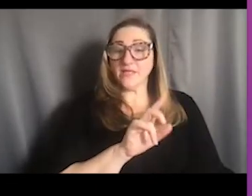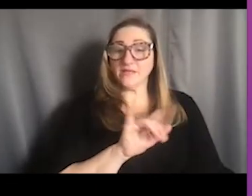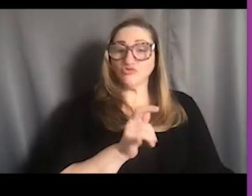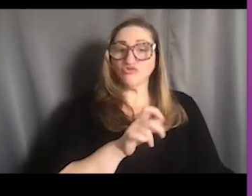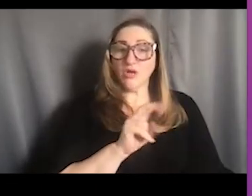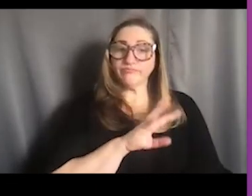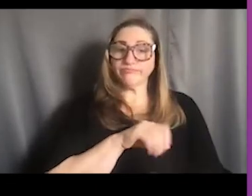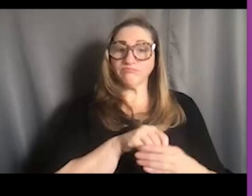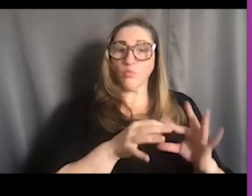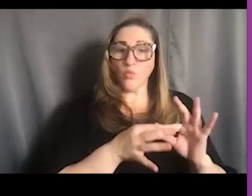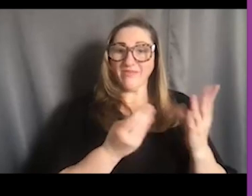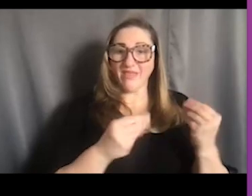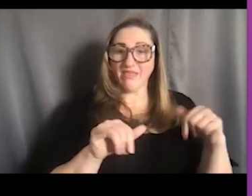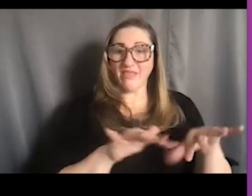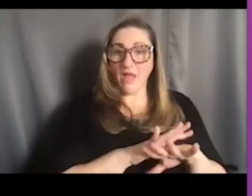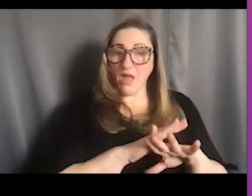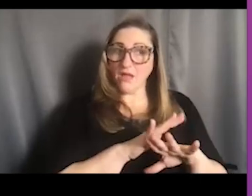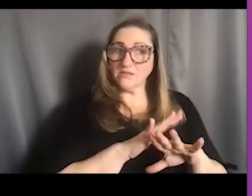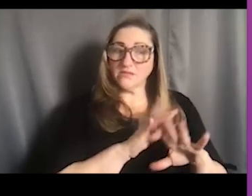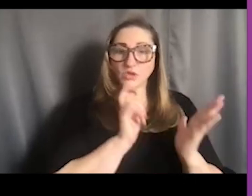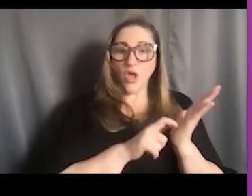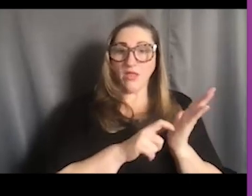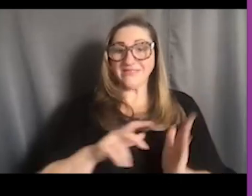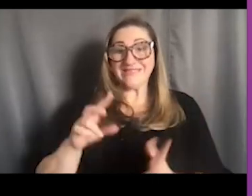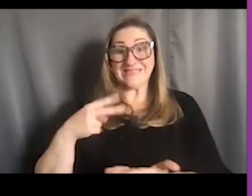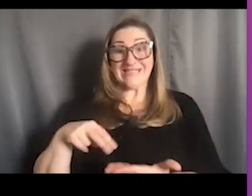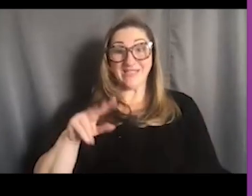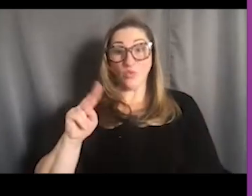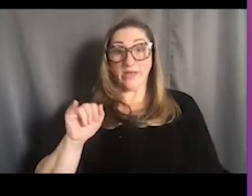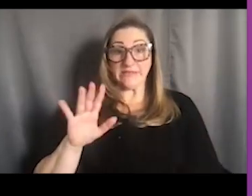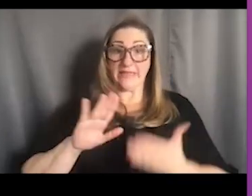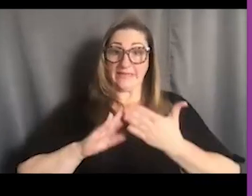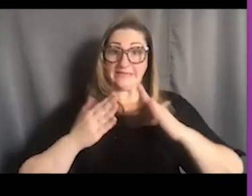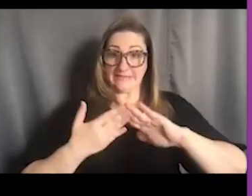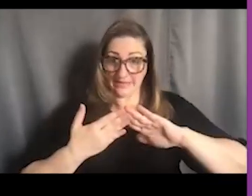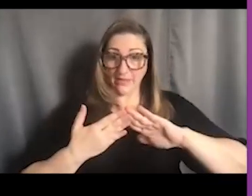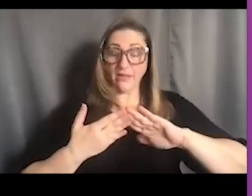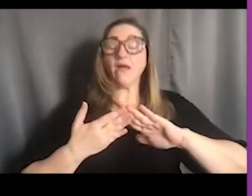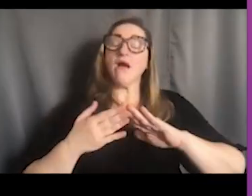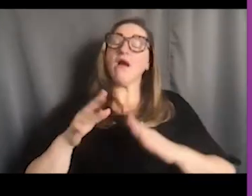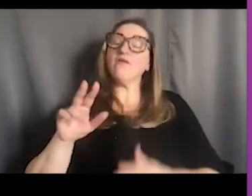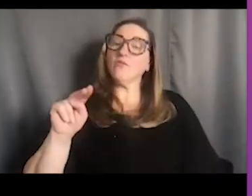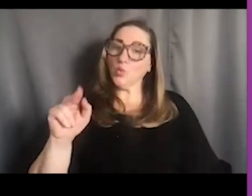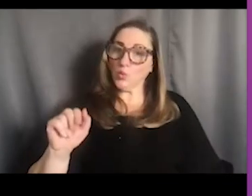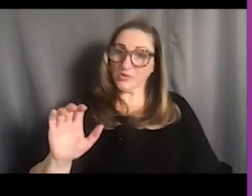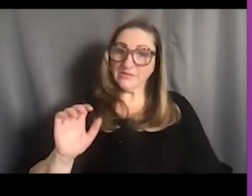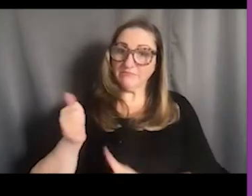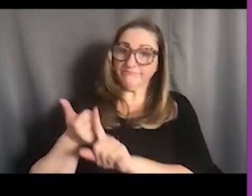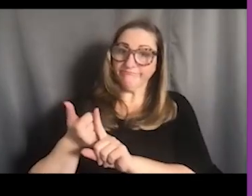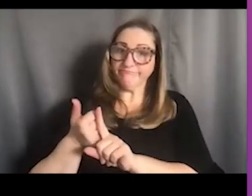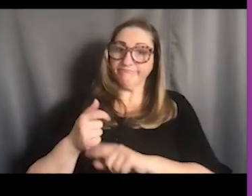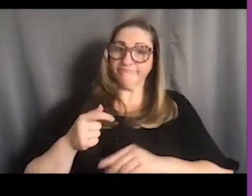Whittle. Dance.NYC would like to acknowledge that the city of New York is located on stolen land, more